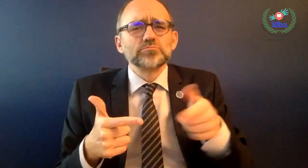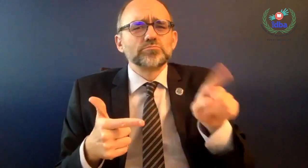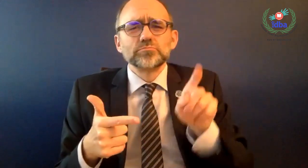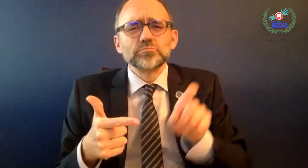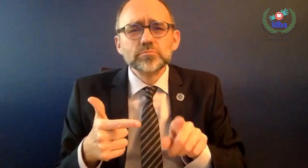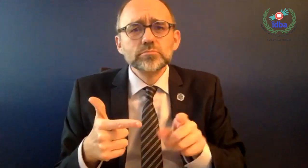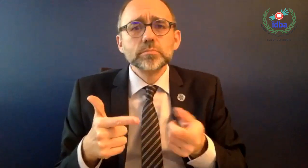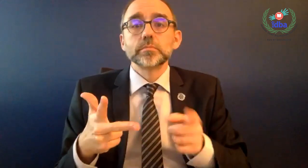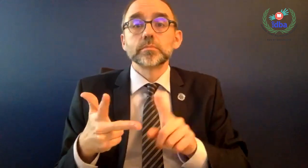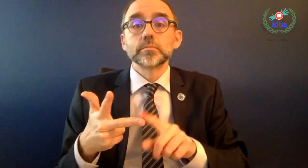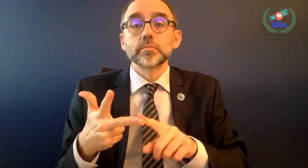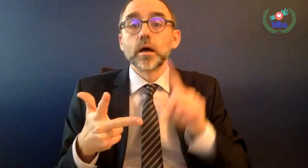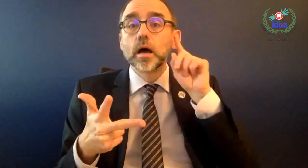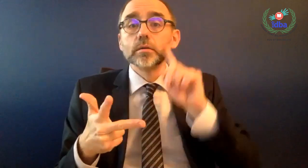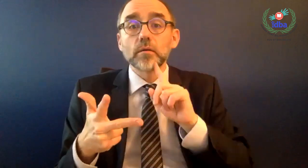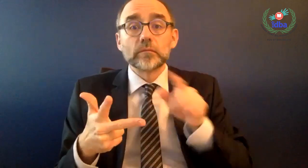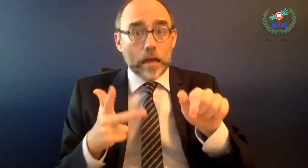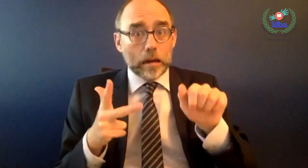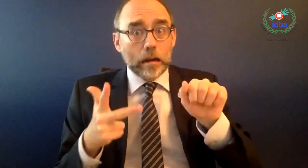So to talk to the deaf, talk to the government of the